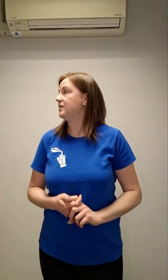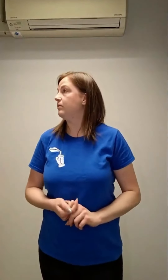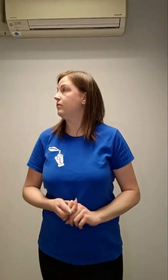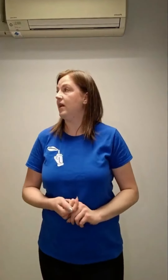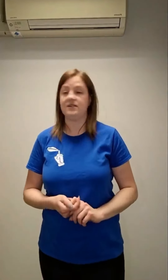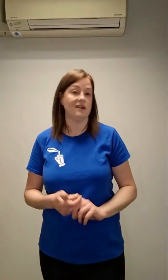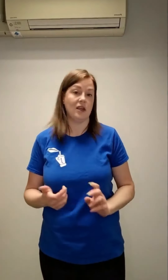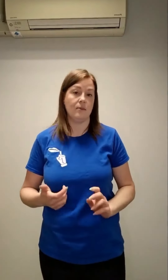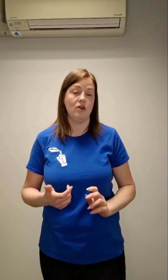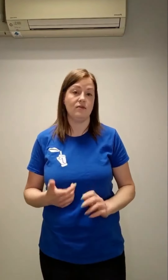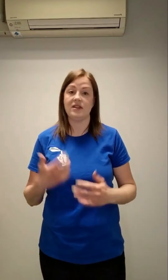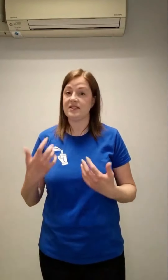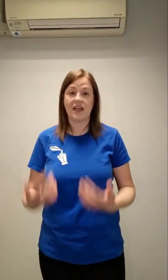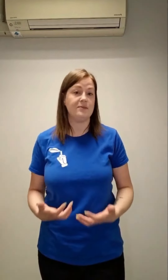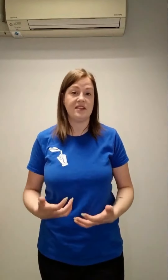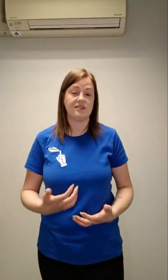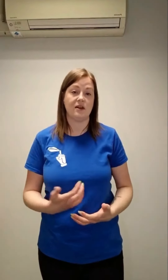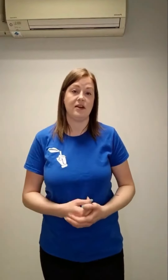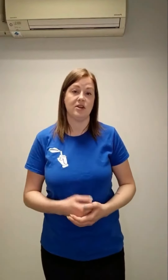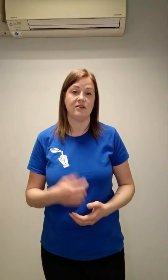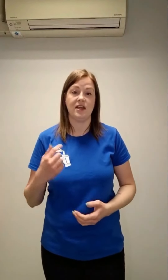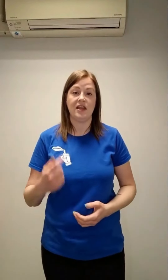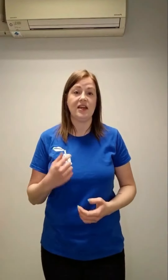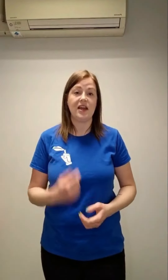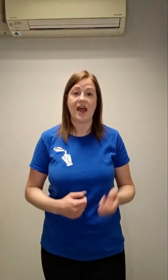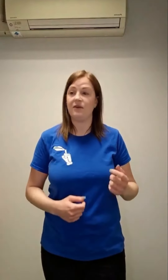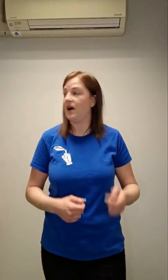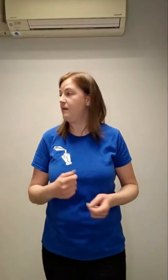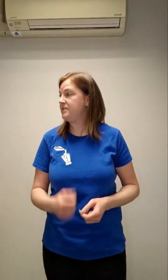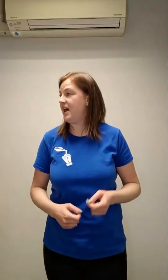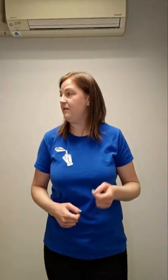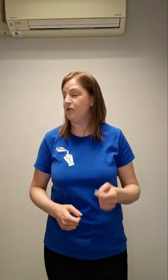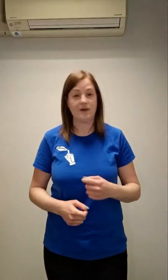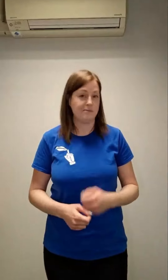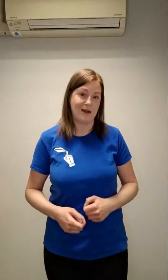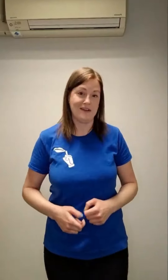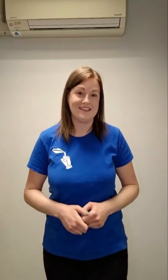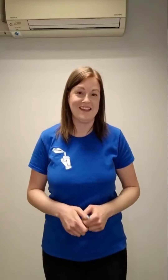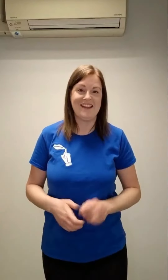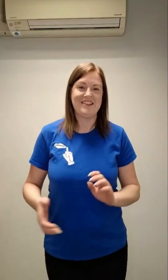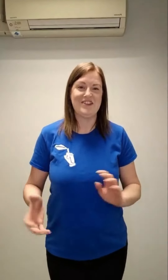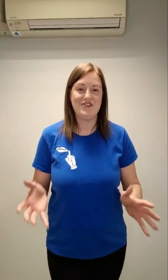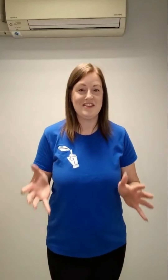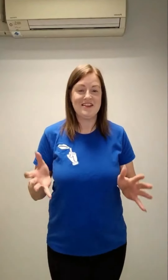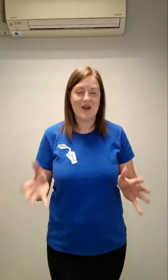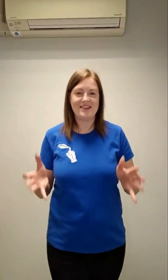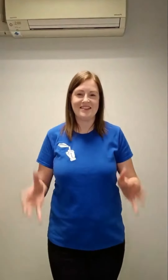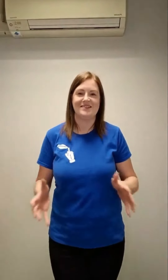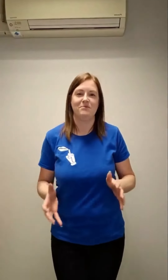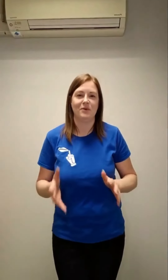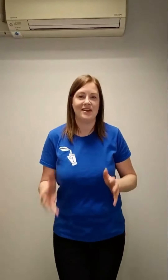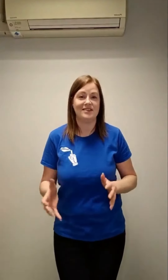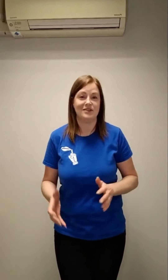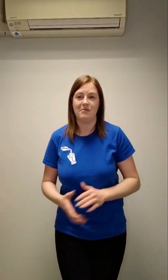of the ways that they can move. Same 6 directions: in, out, up, down, forward and backwards. It's usually nice and simple and easy to